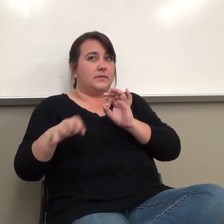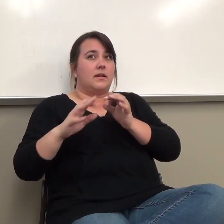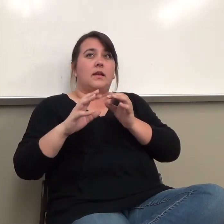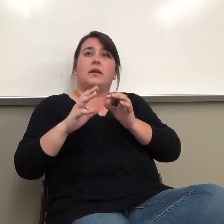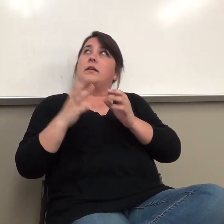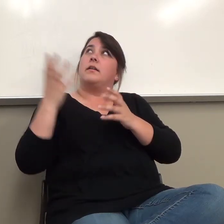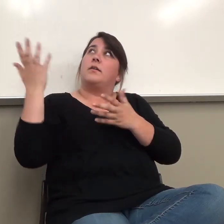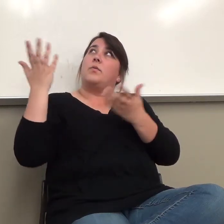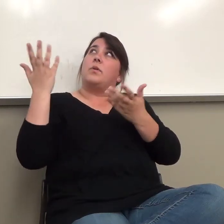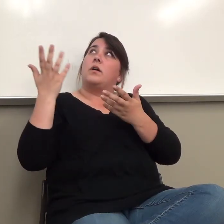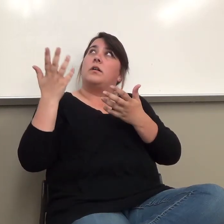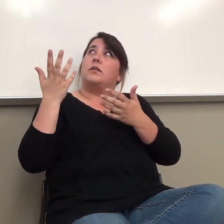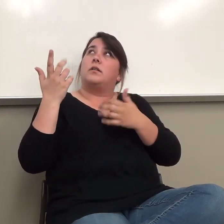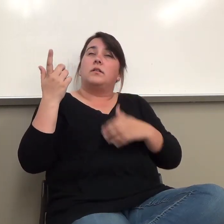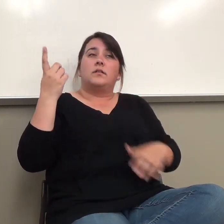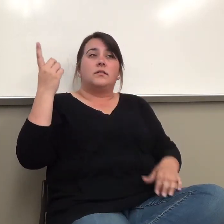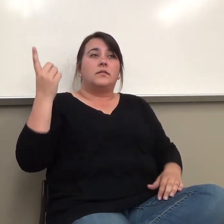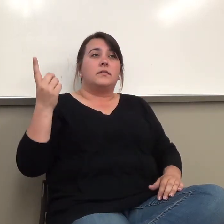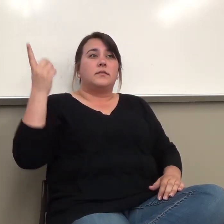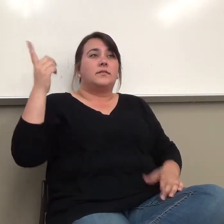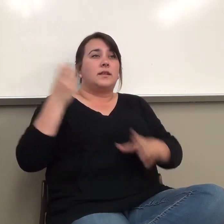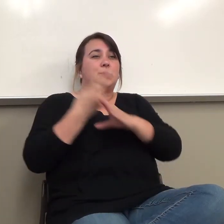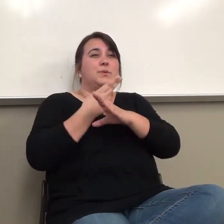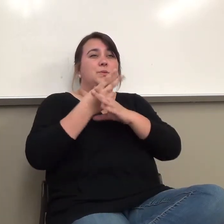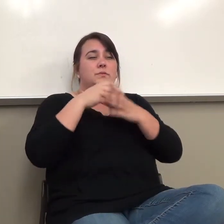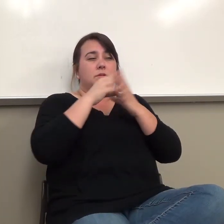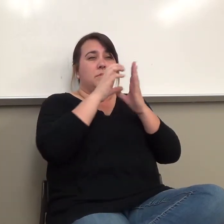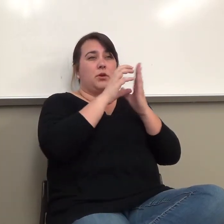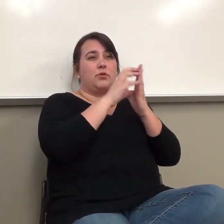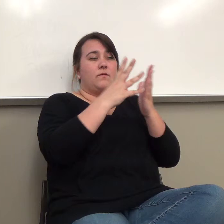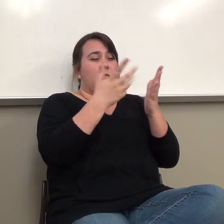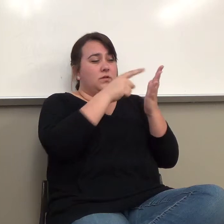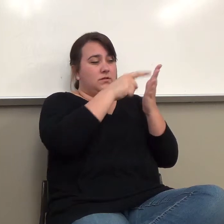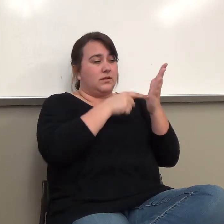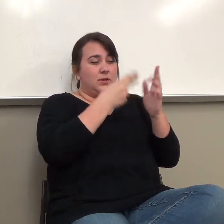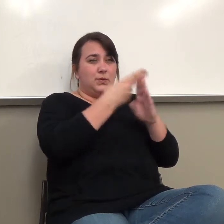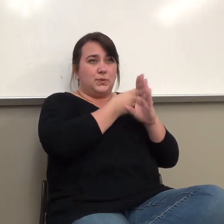what are the things that this person uses to